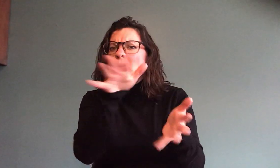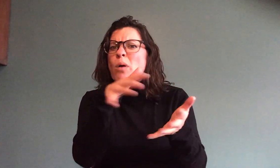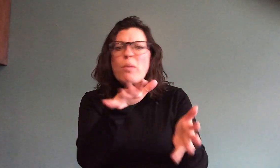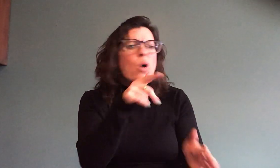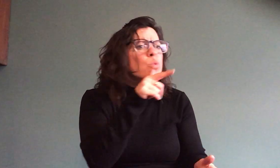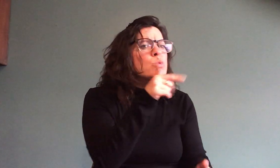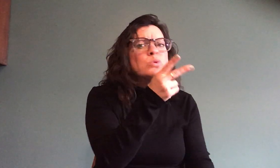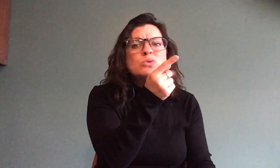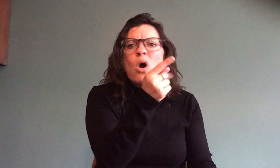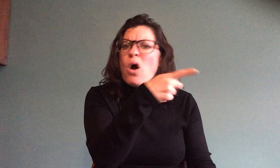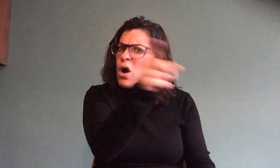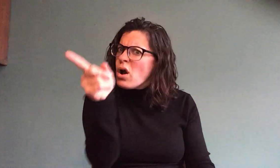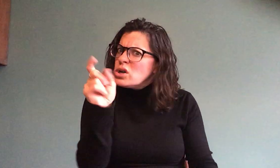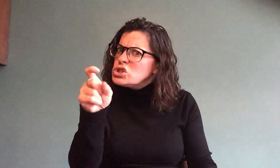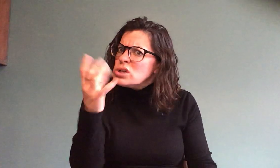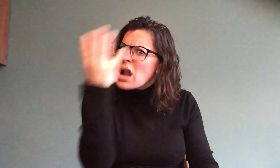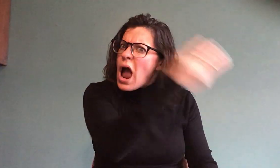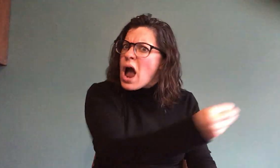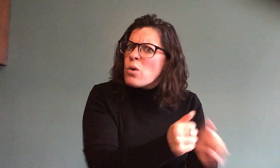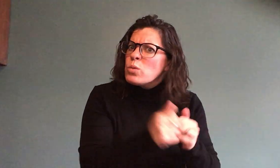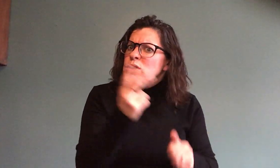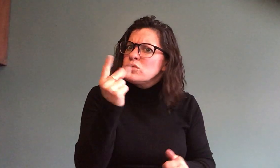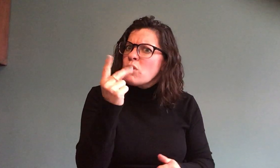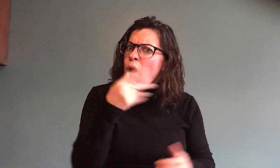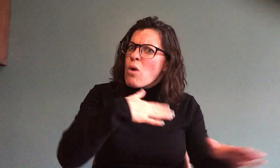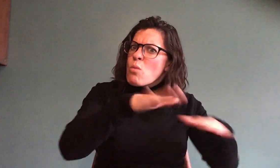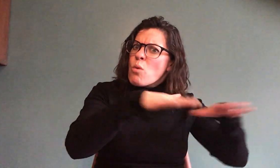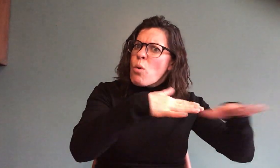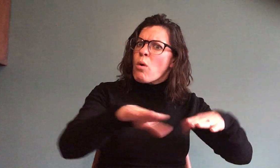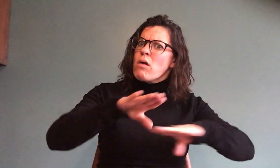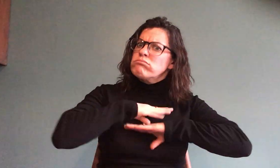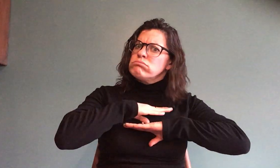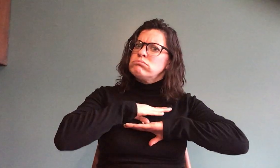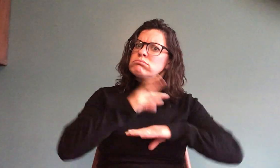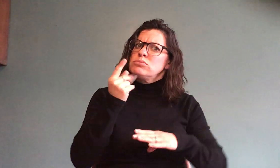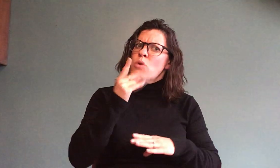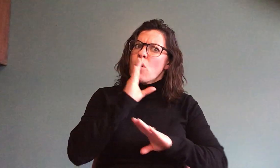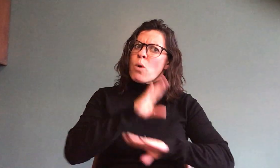dog when we're done here. Okay, so struck by. Okay.